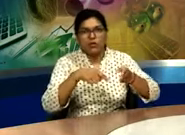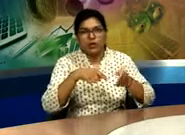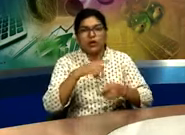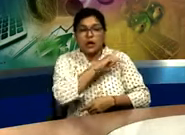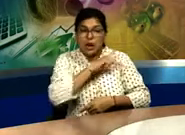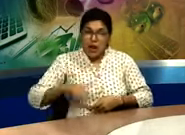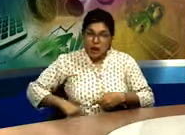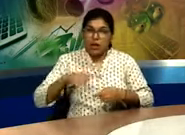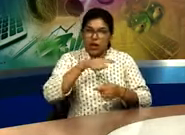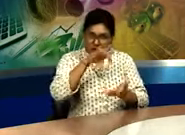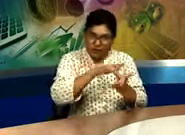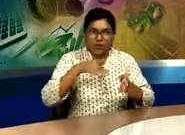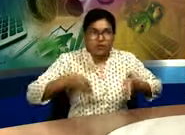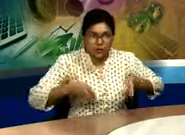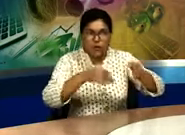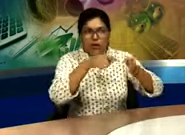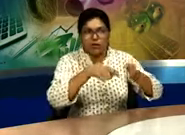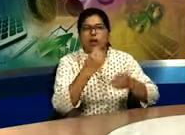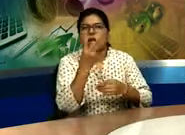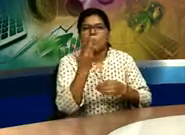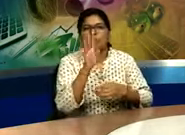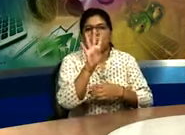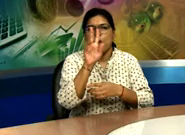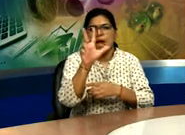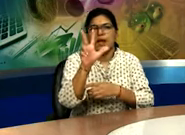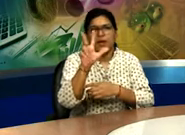as National Highway 48.